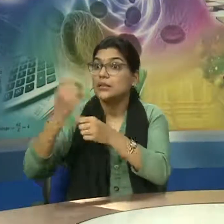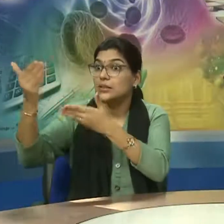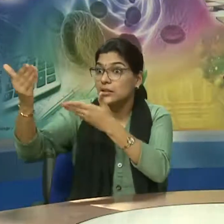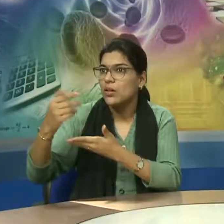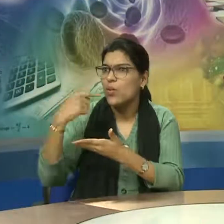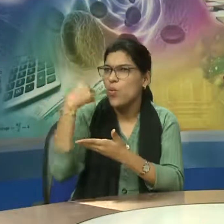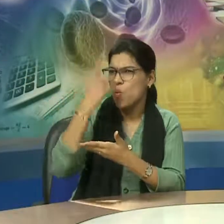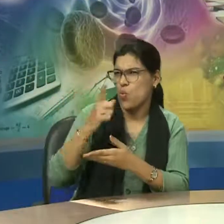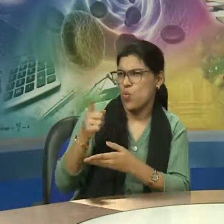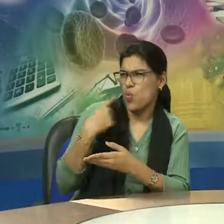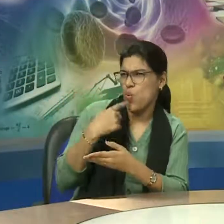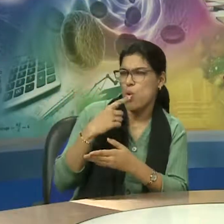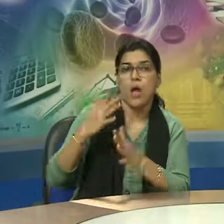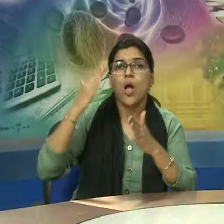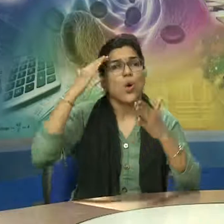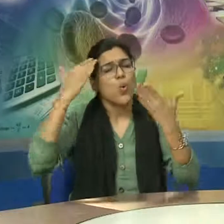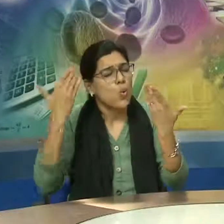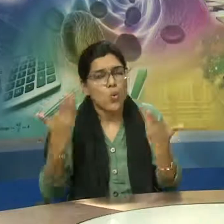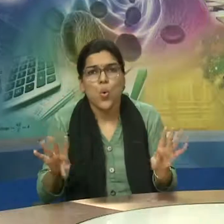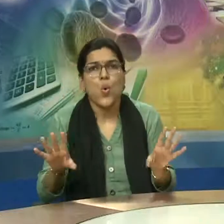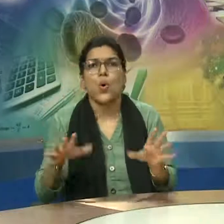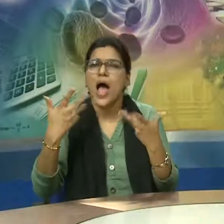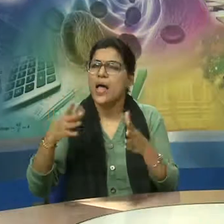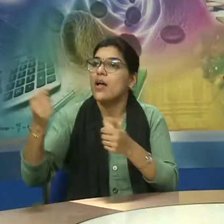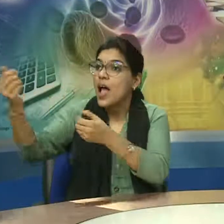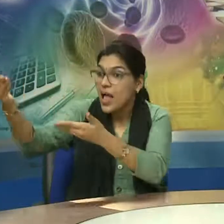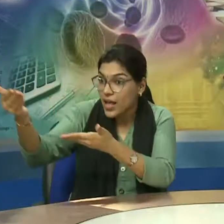whose date of arrival